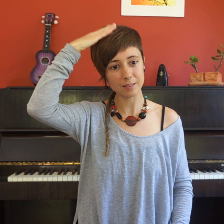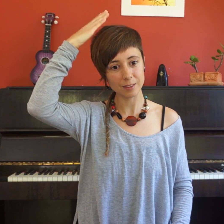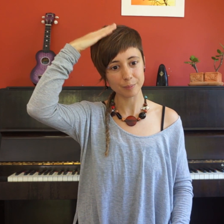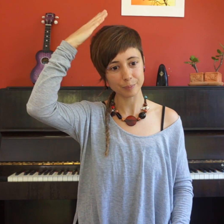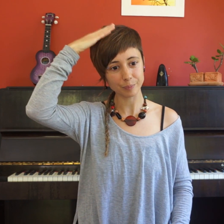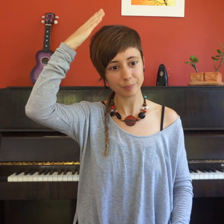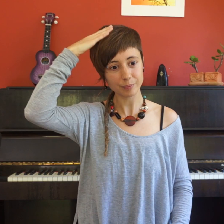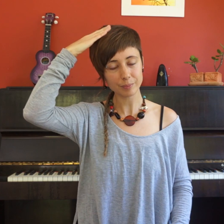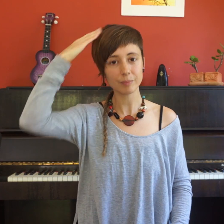context.